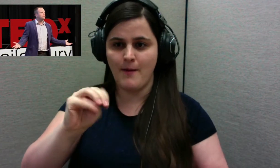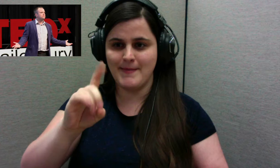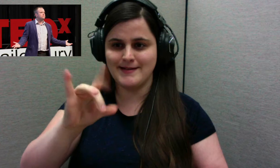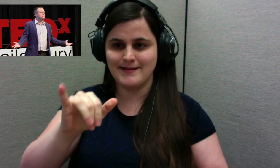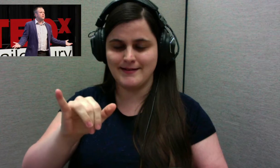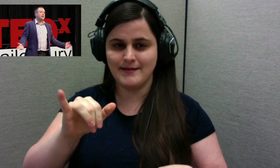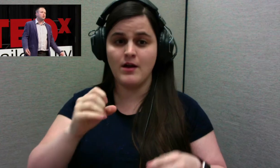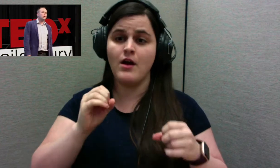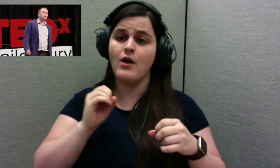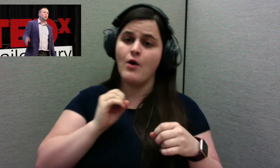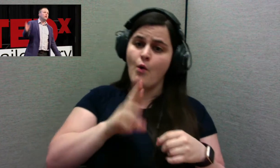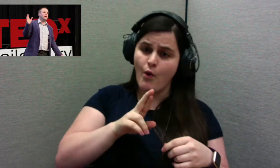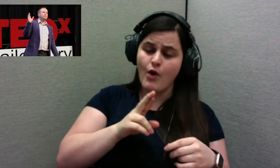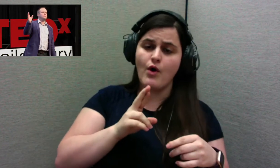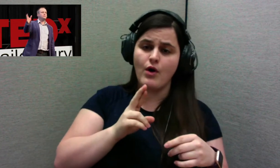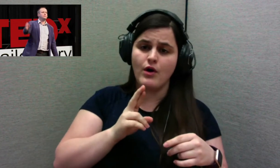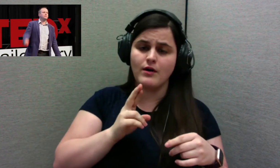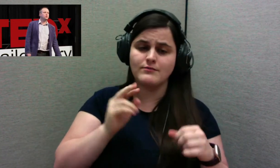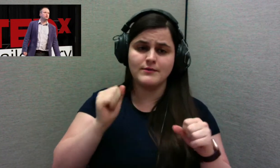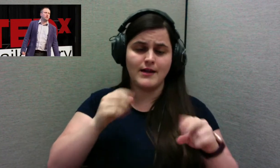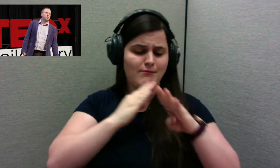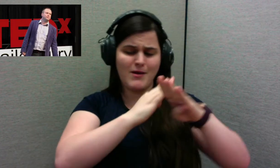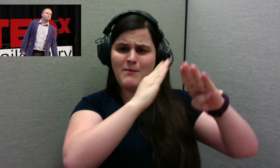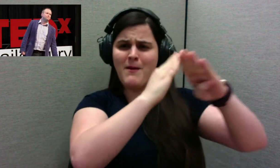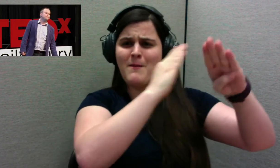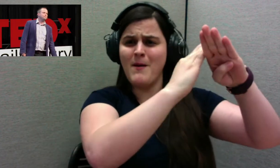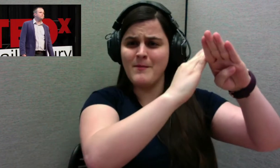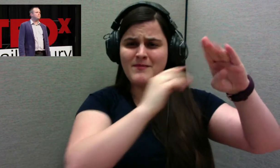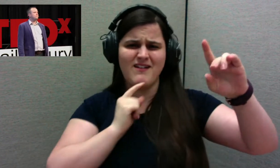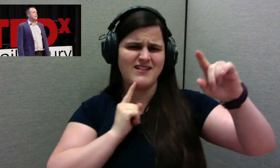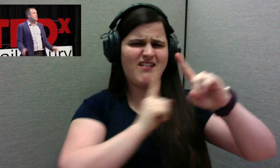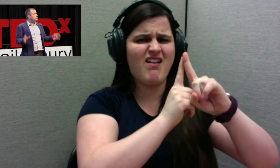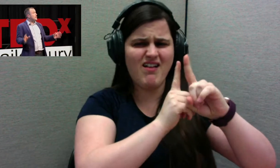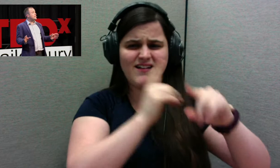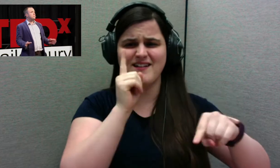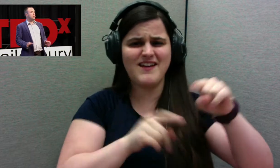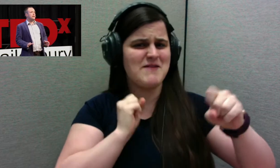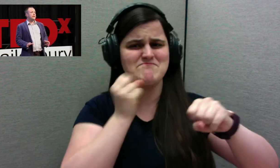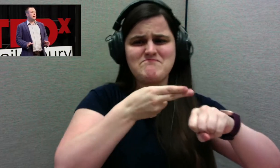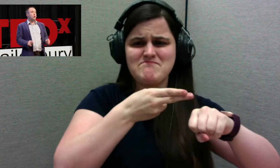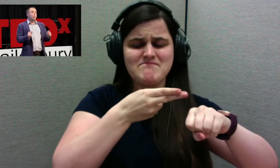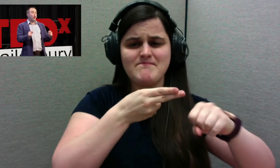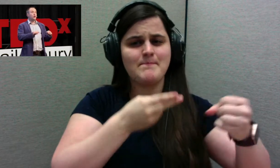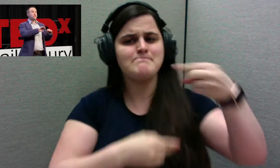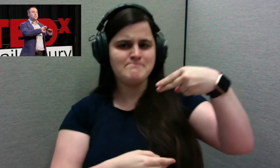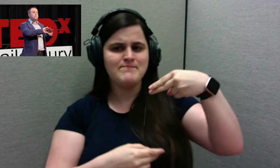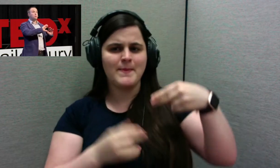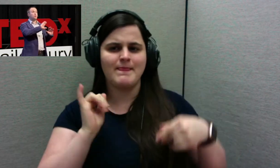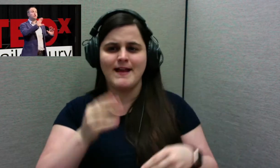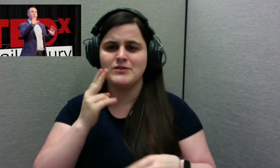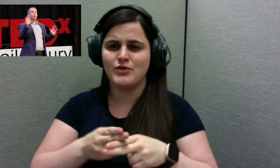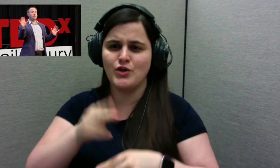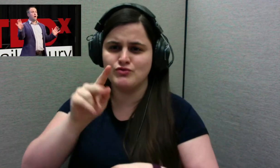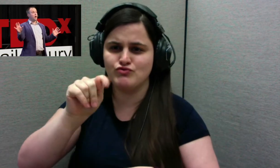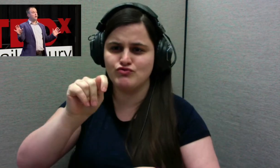wants. And Aristotle called that tragedy. It's a really simple idea. One